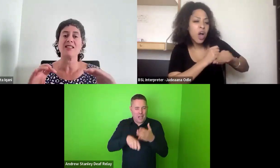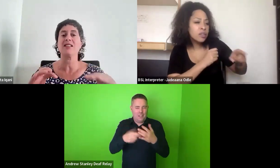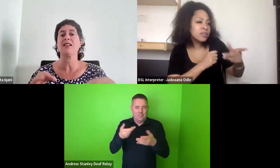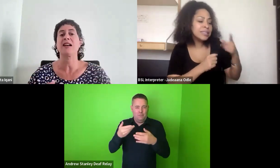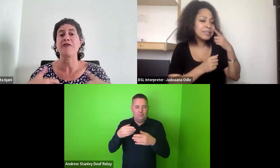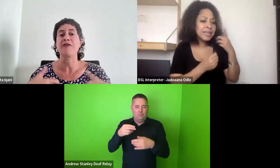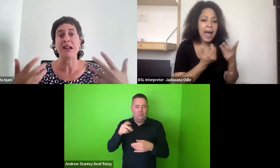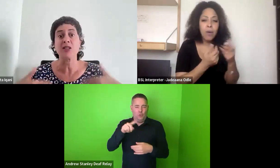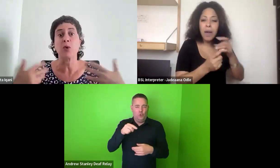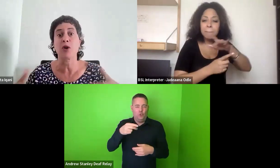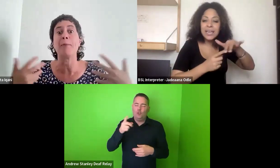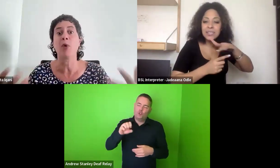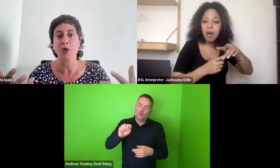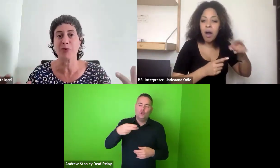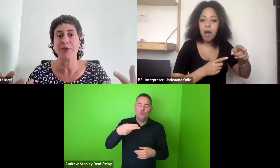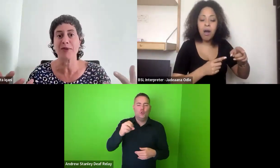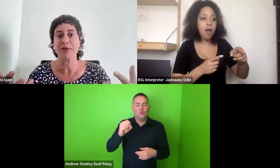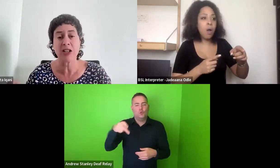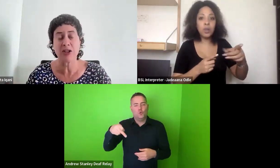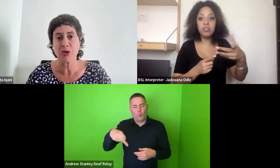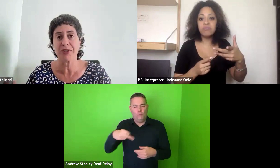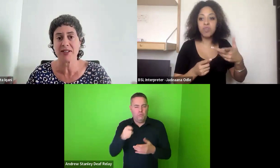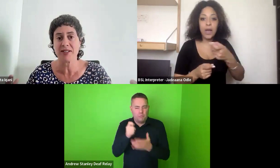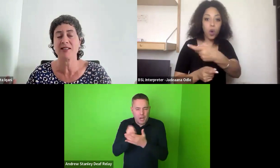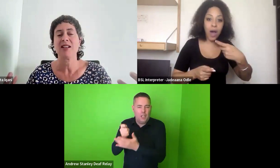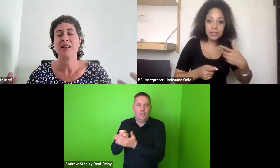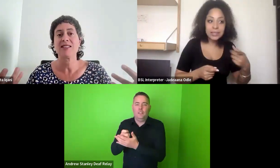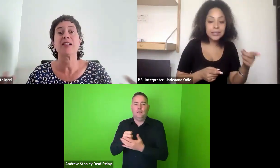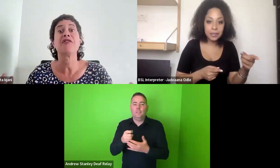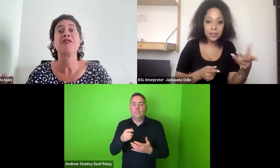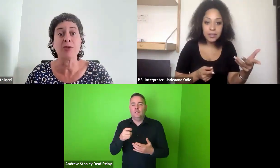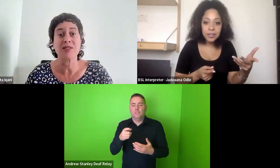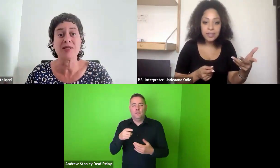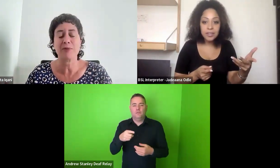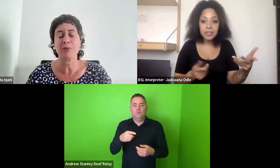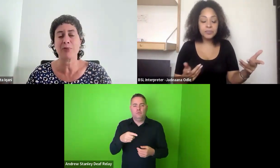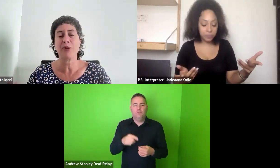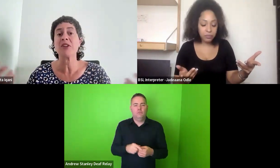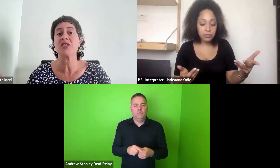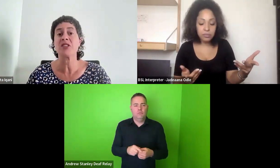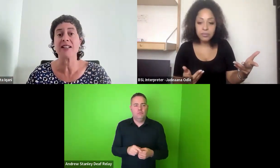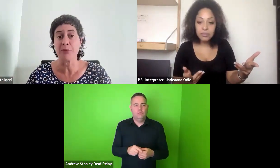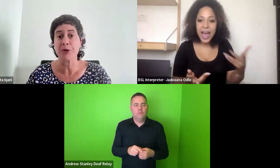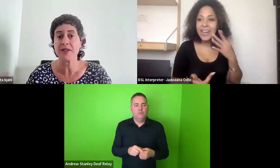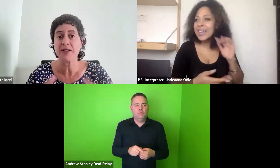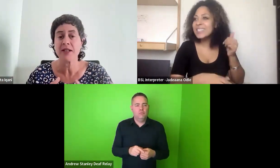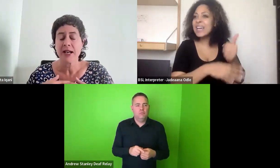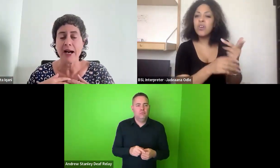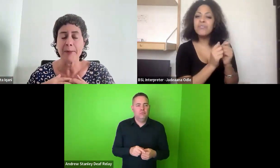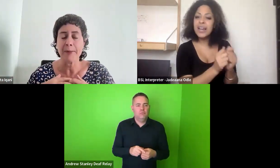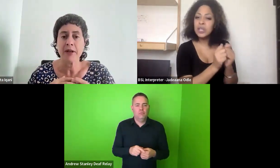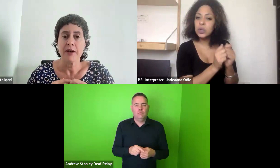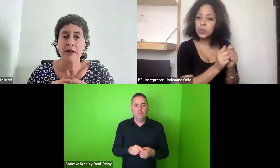narratives and aesthetics kind of get us all on board with this highly consumerist set of values that pretty much defines